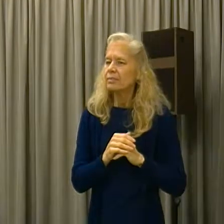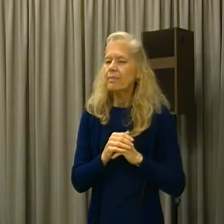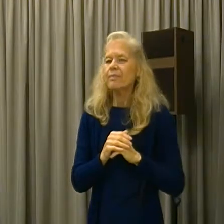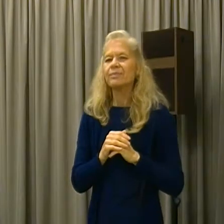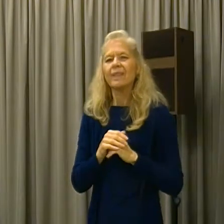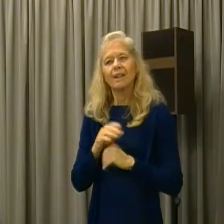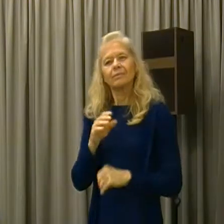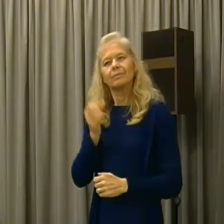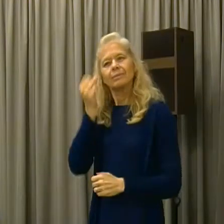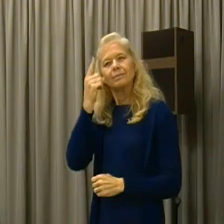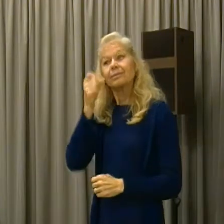is.